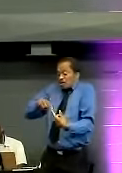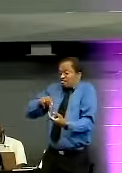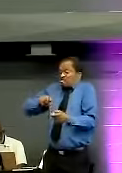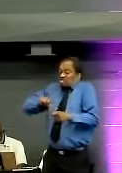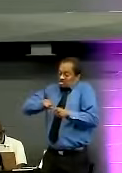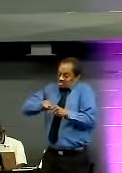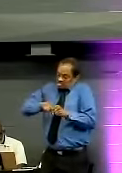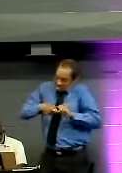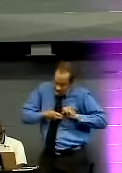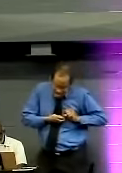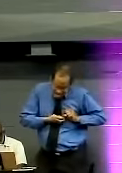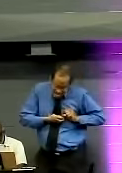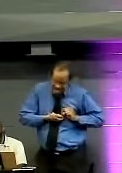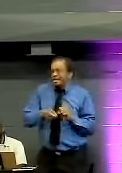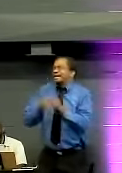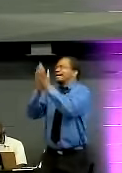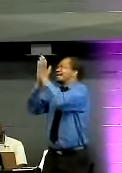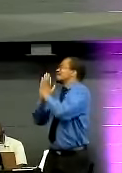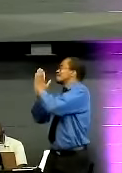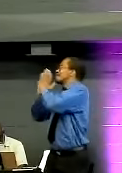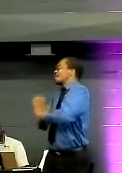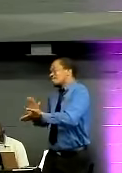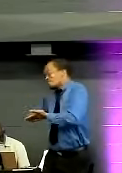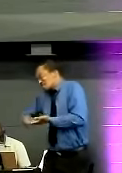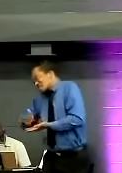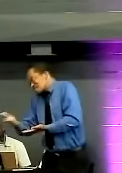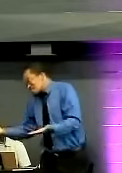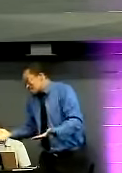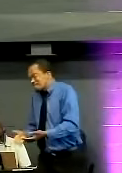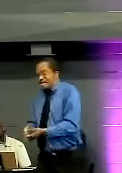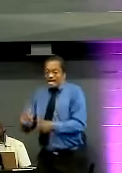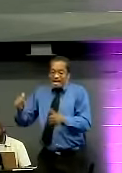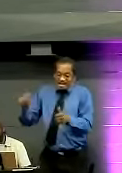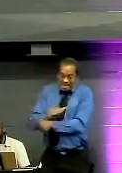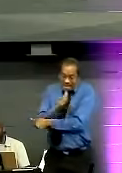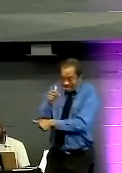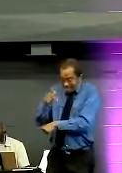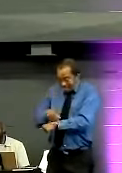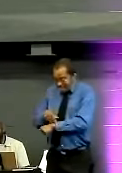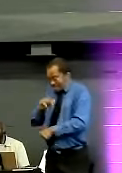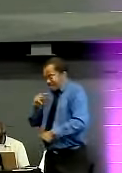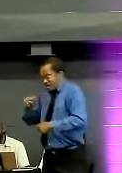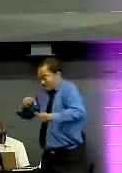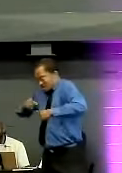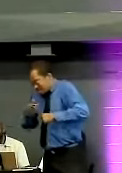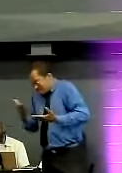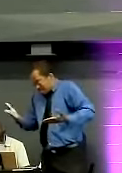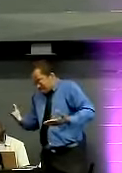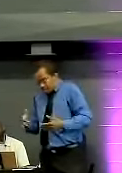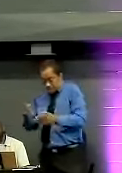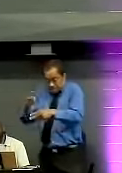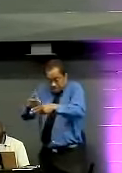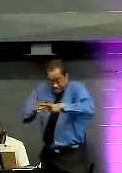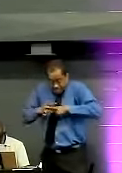he prayed, Father, forgive them at each blow they issued. So to keep Jesus